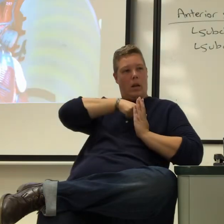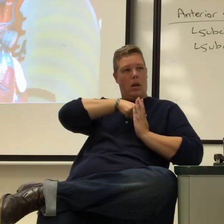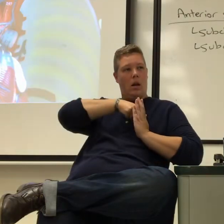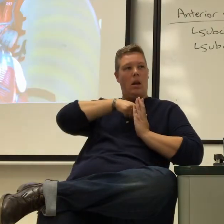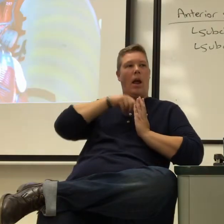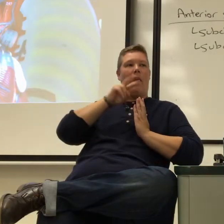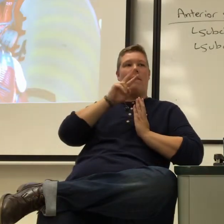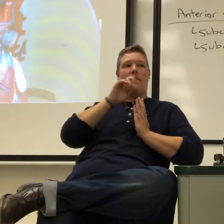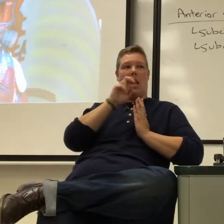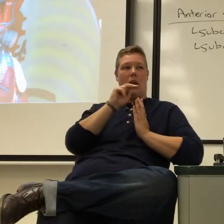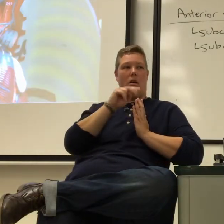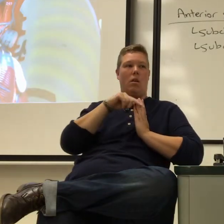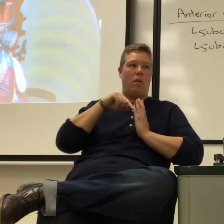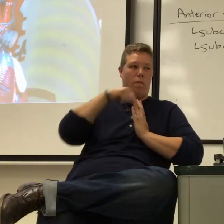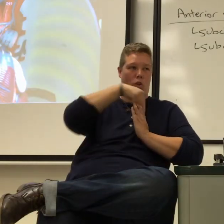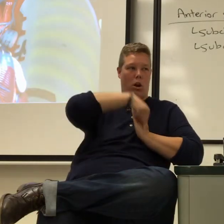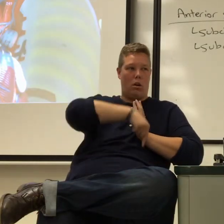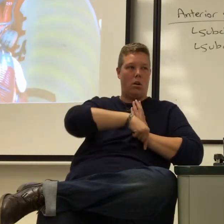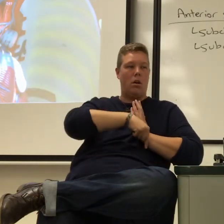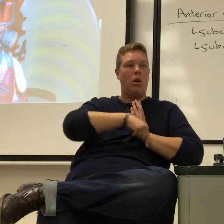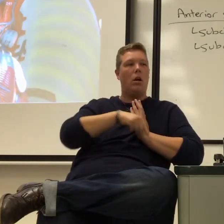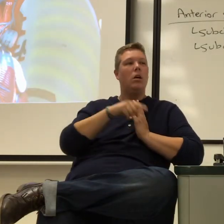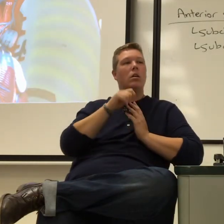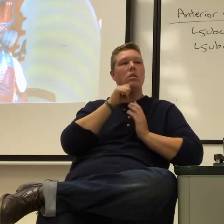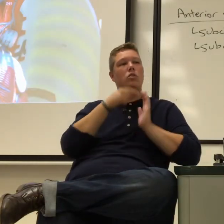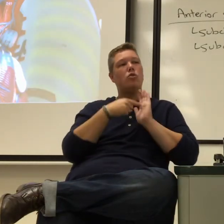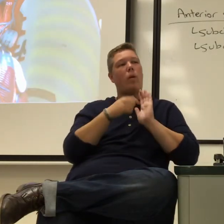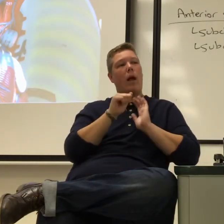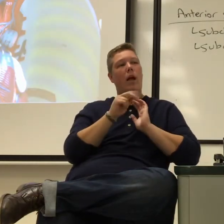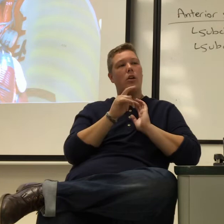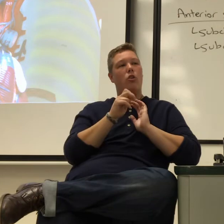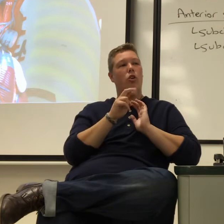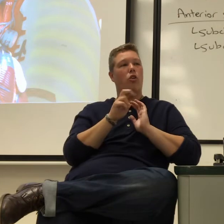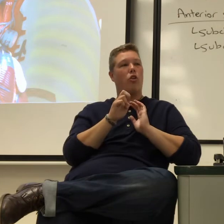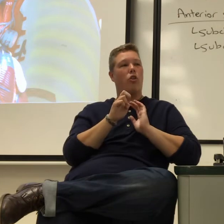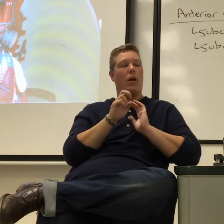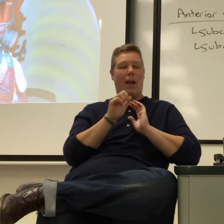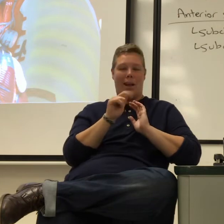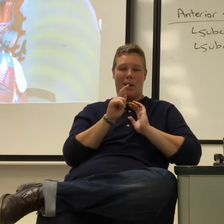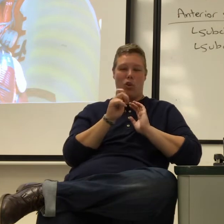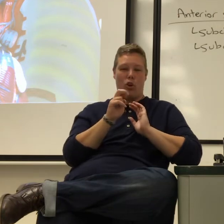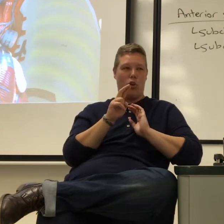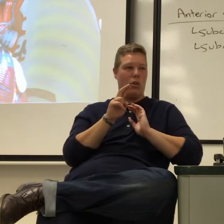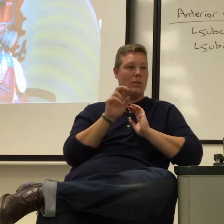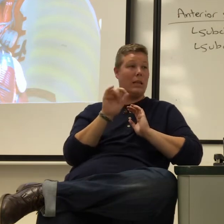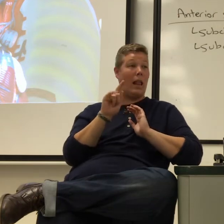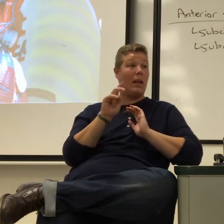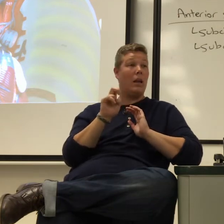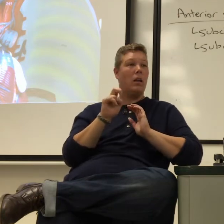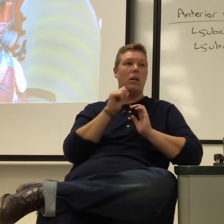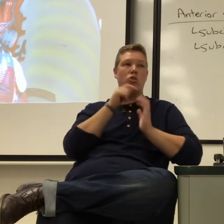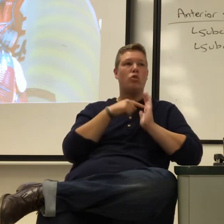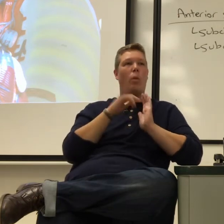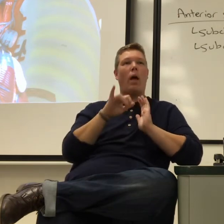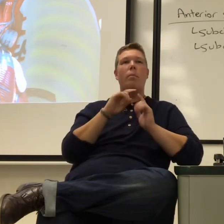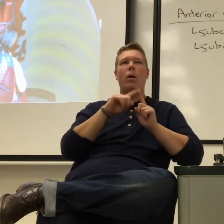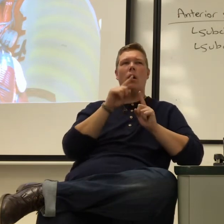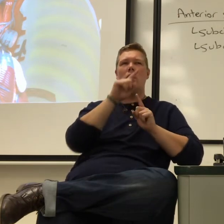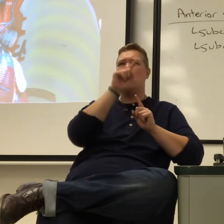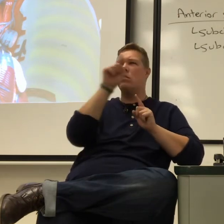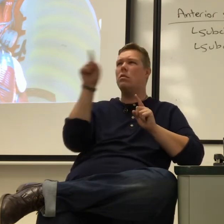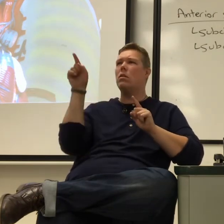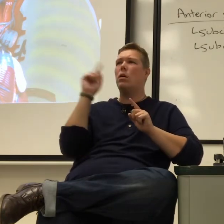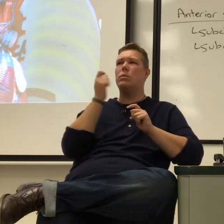it. This one doesn't show the anterior scalene, but it does show all those blood vessels there. So I have a lot of models in the room that show the great vessels of the heart that are